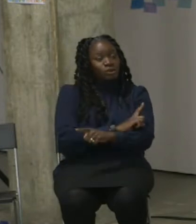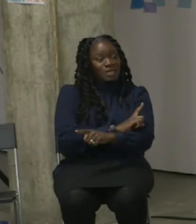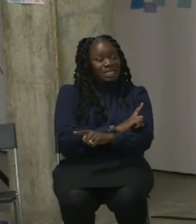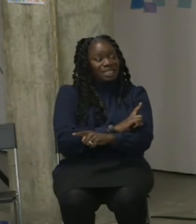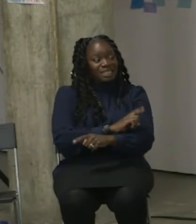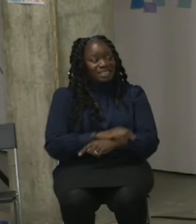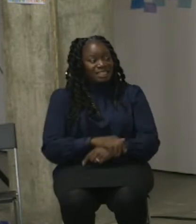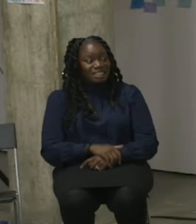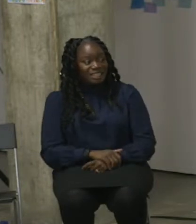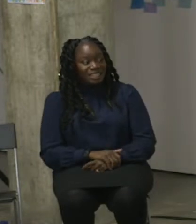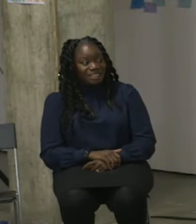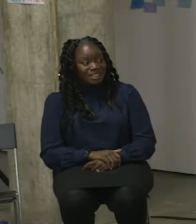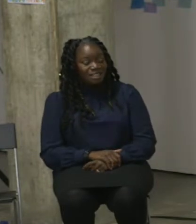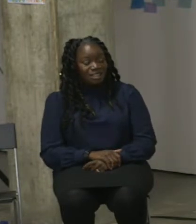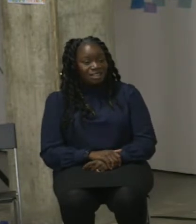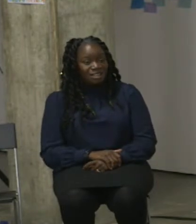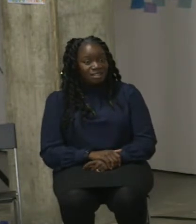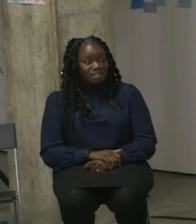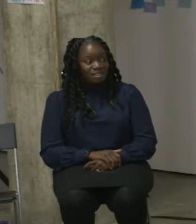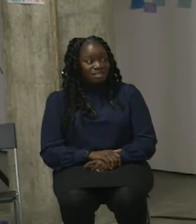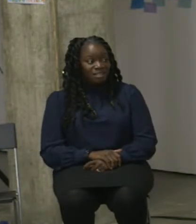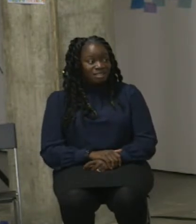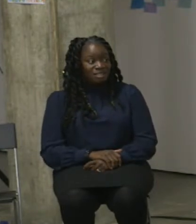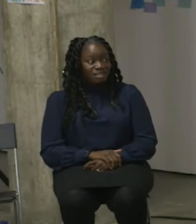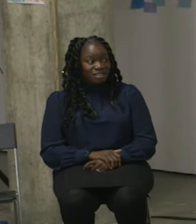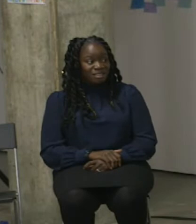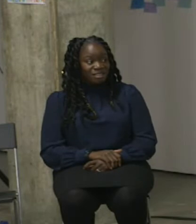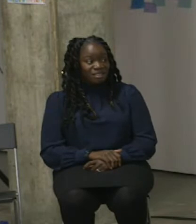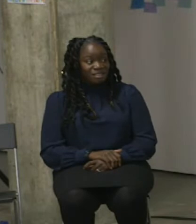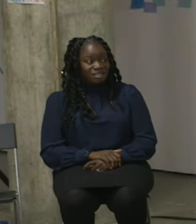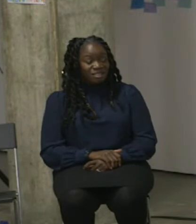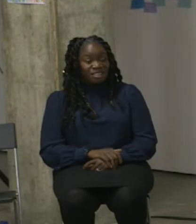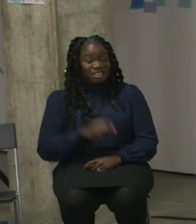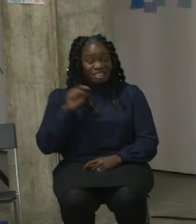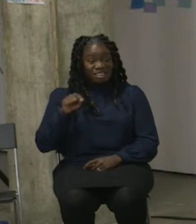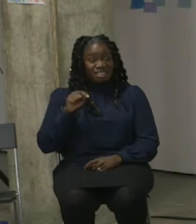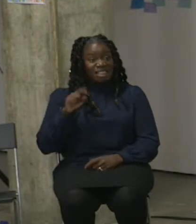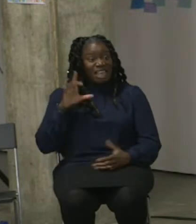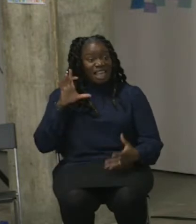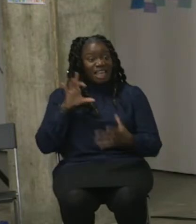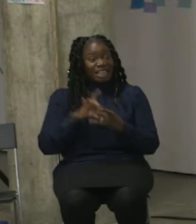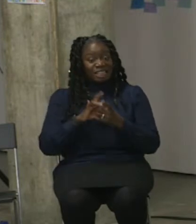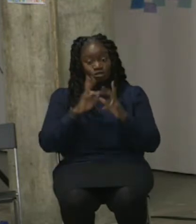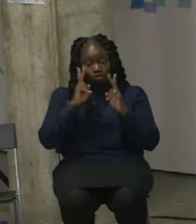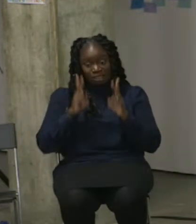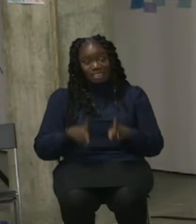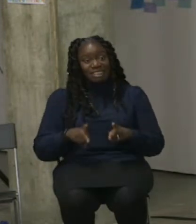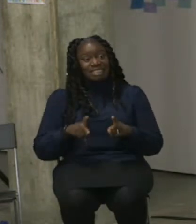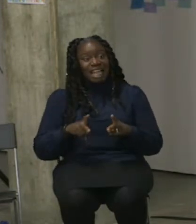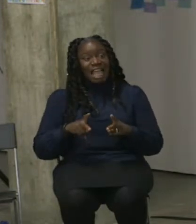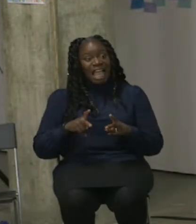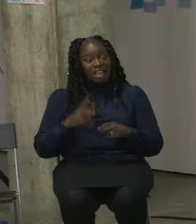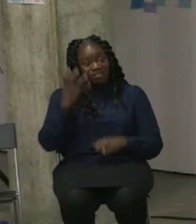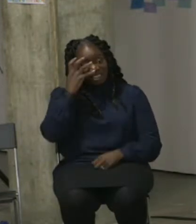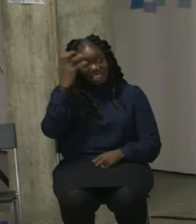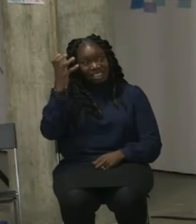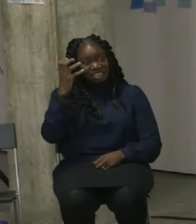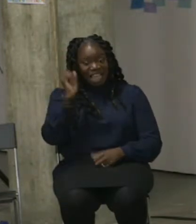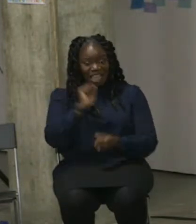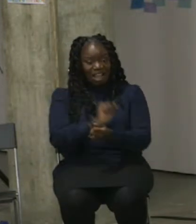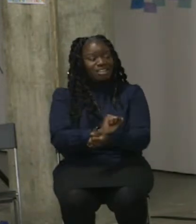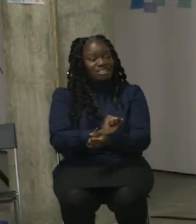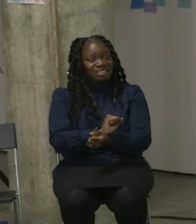though that is around deaths linked to state custody, there are so many links to deaths within the welfare system.